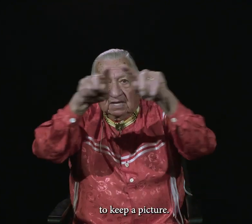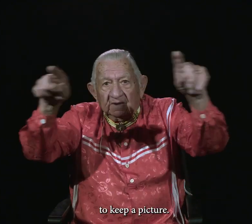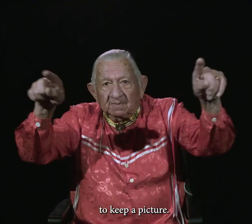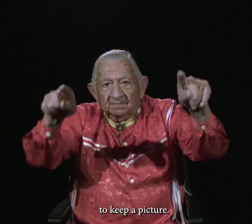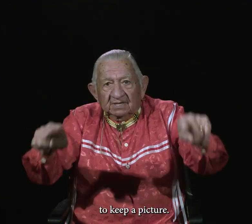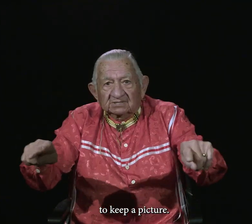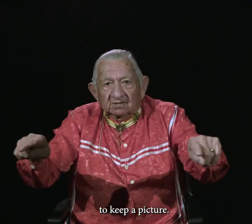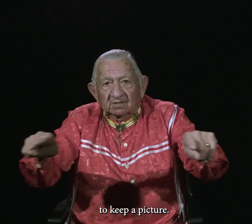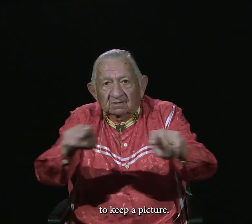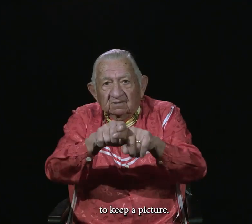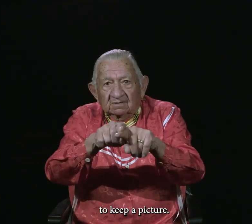keep a picture